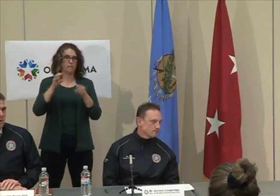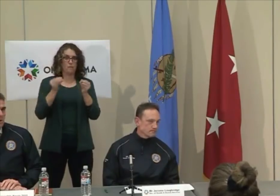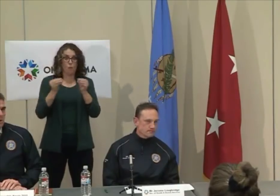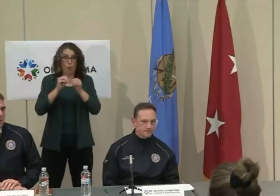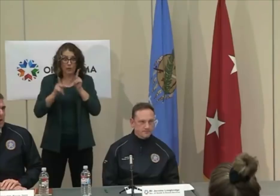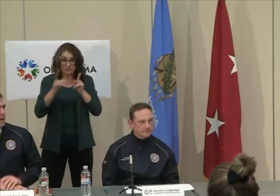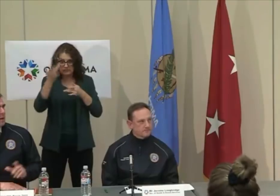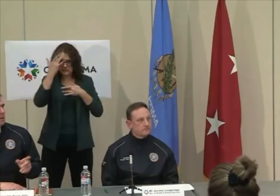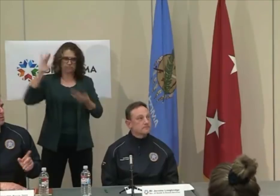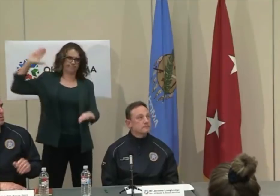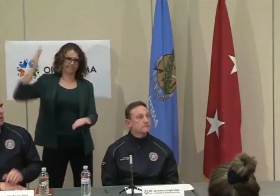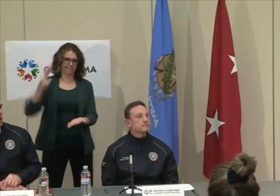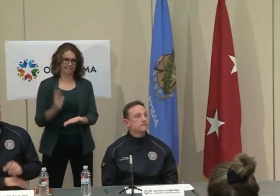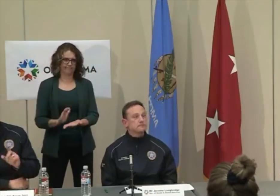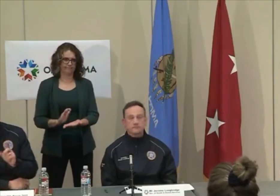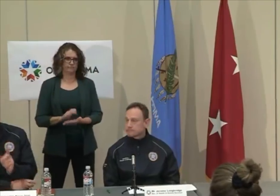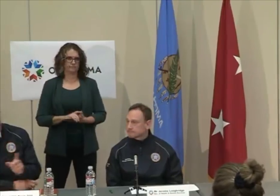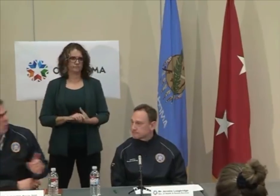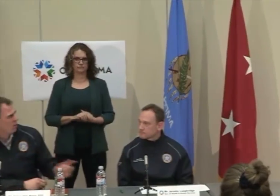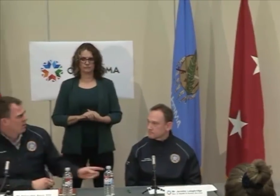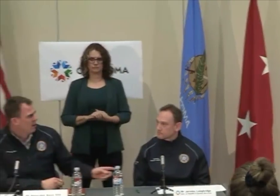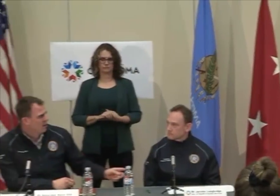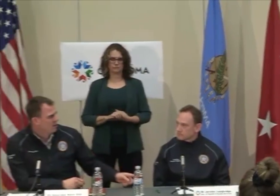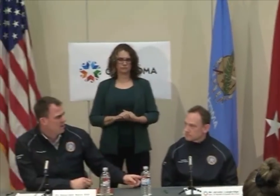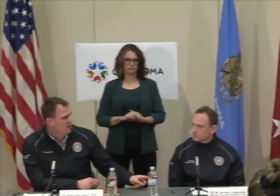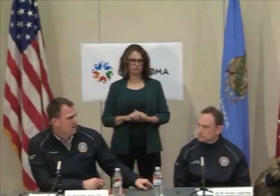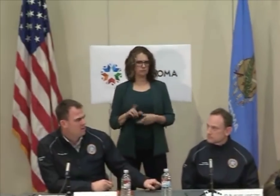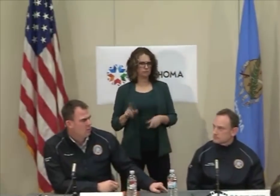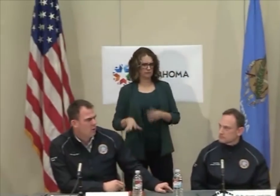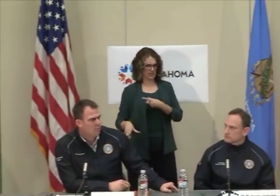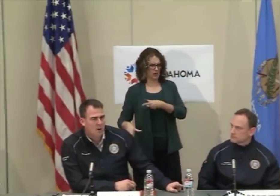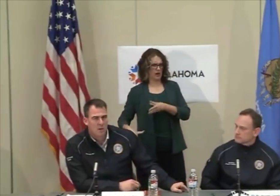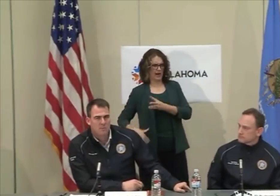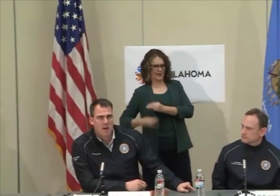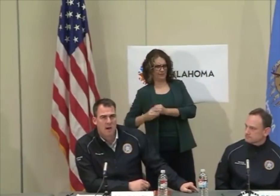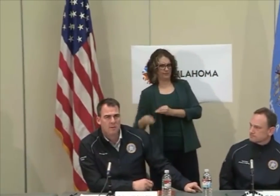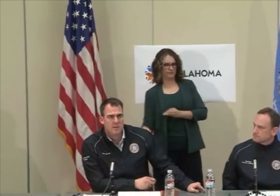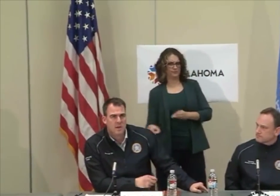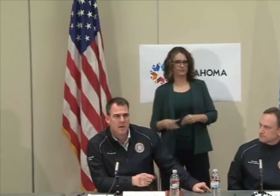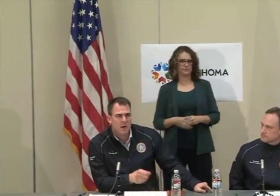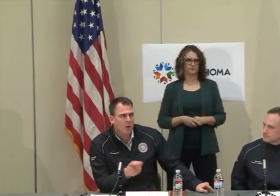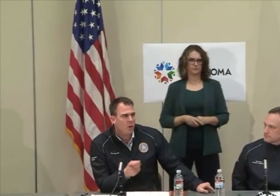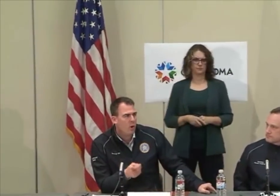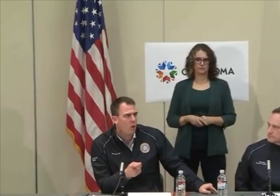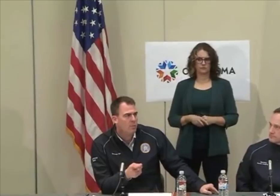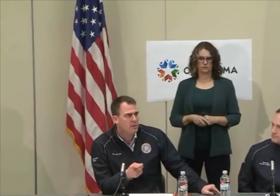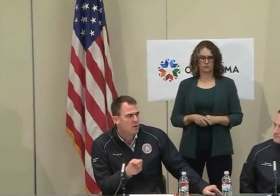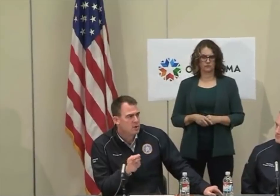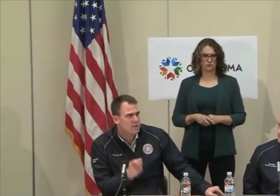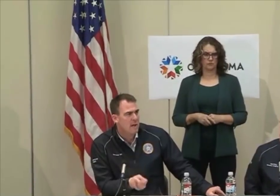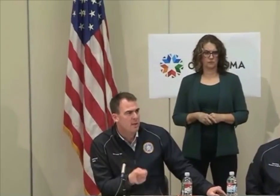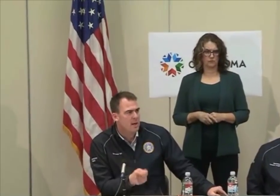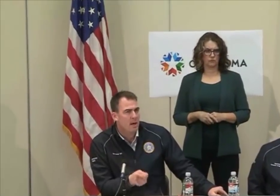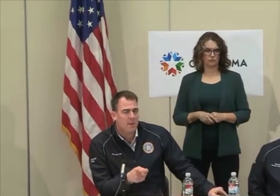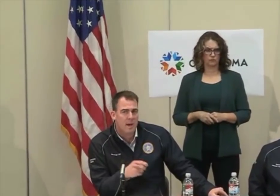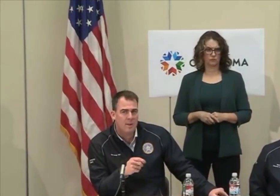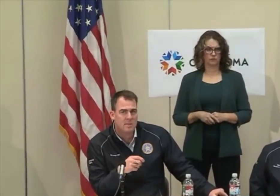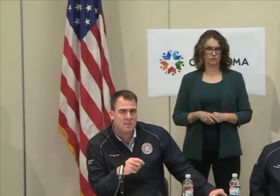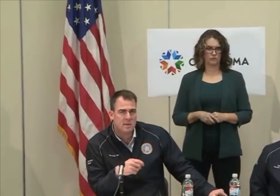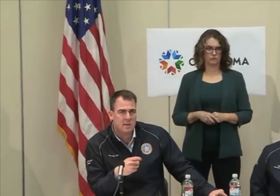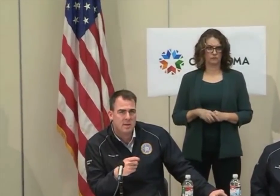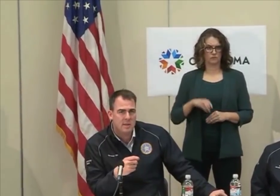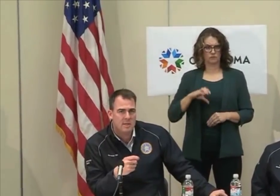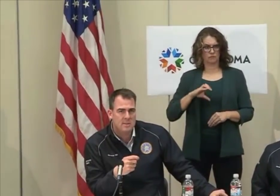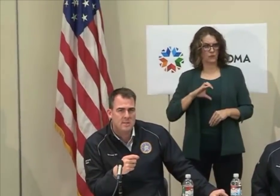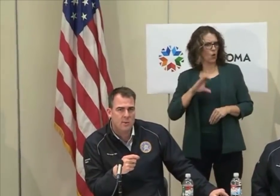right now. I want to underscore one thing that Jerome talked about. Oklahomans are stepping up, and